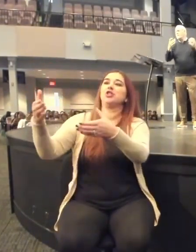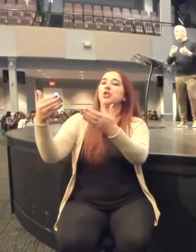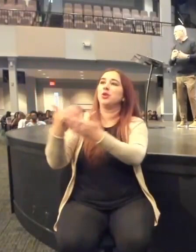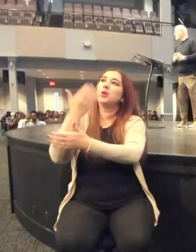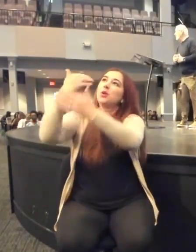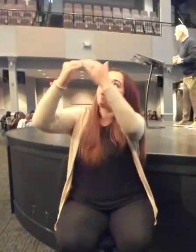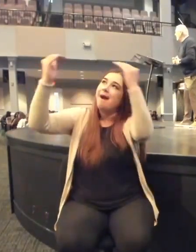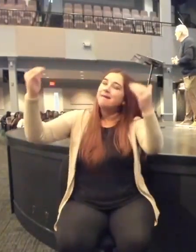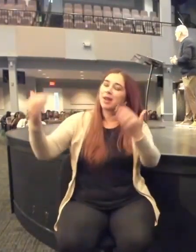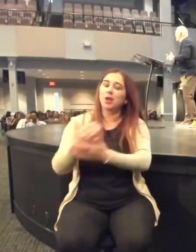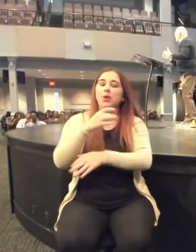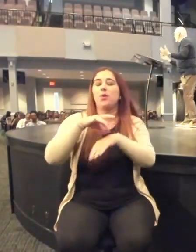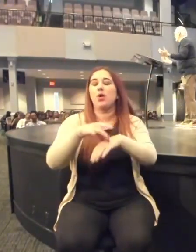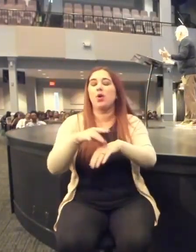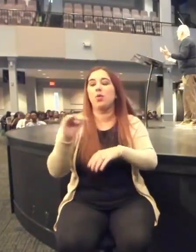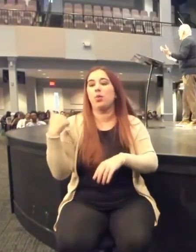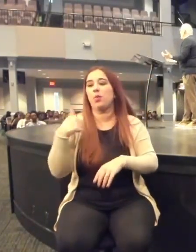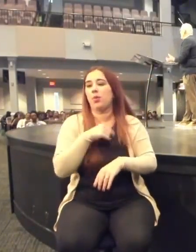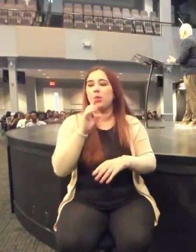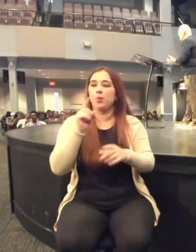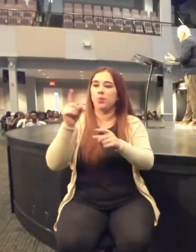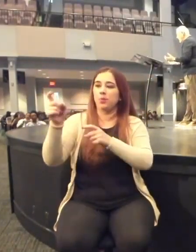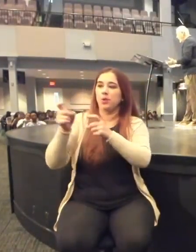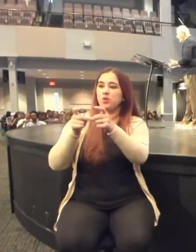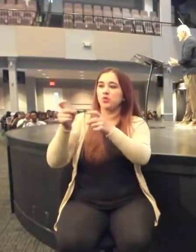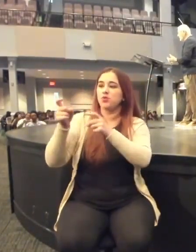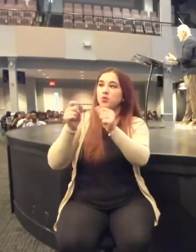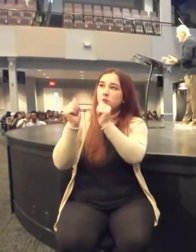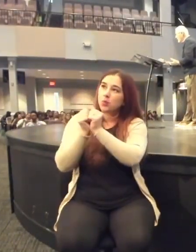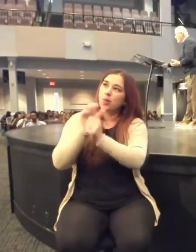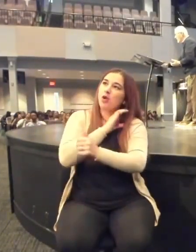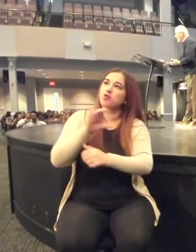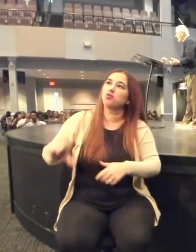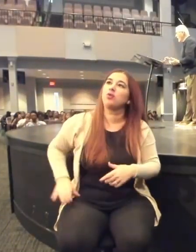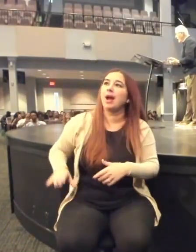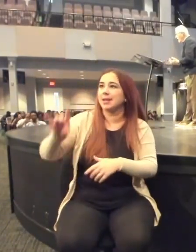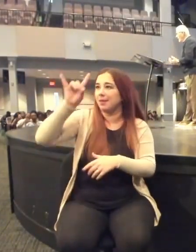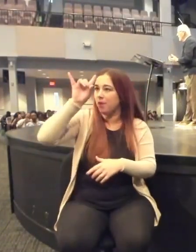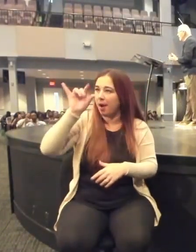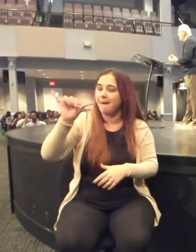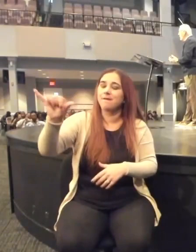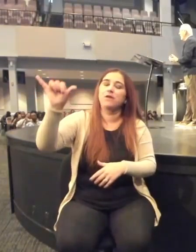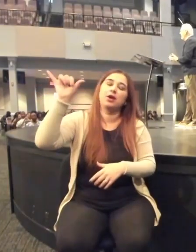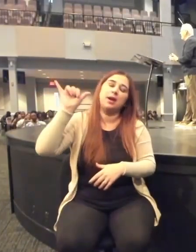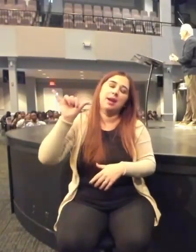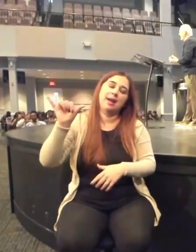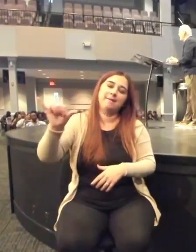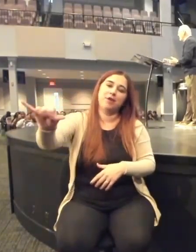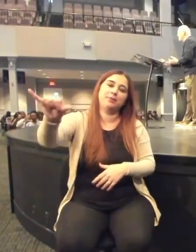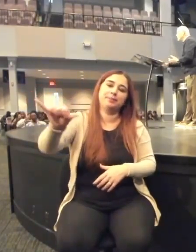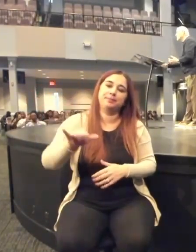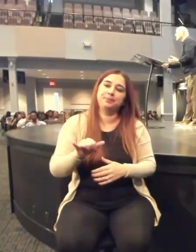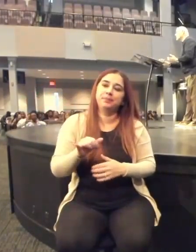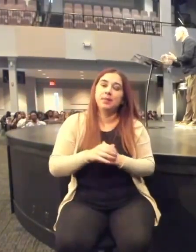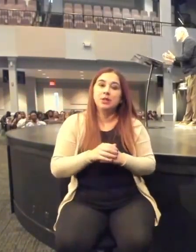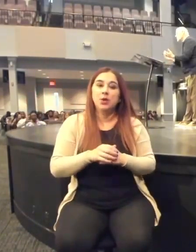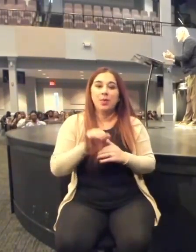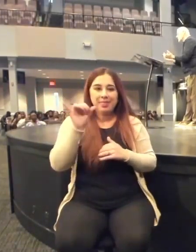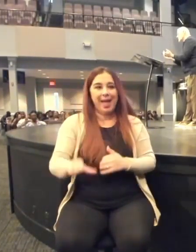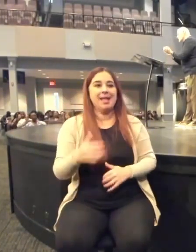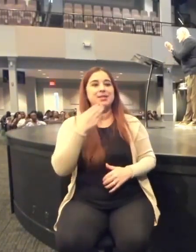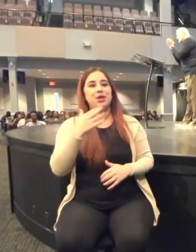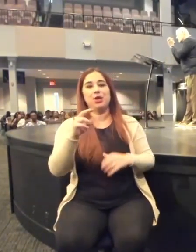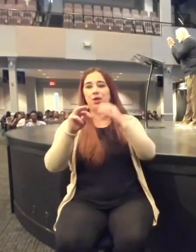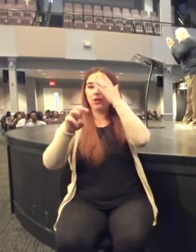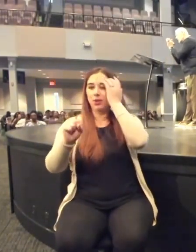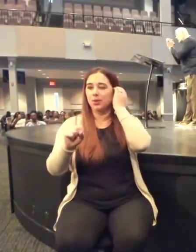new heaven and the new earth, and we will rule and reign with Christ forever and forever. This is the good